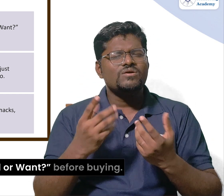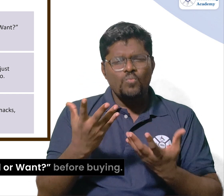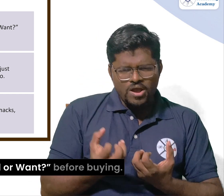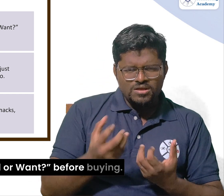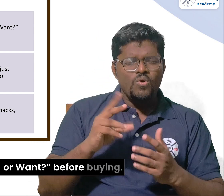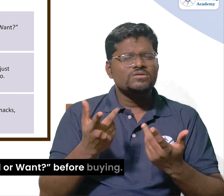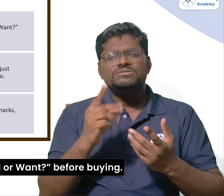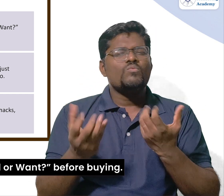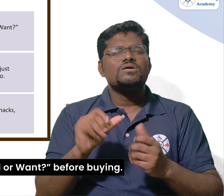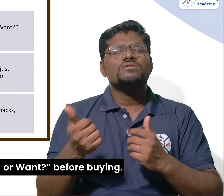want, before buying.